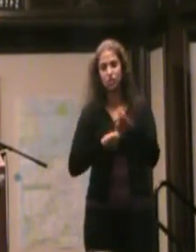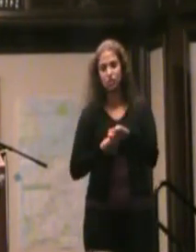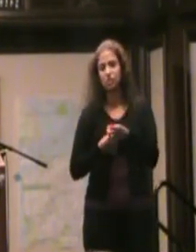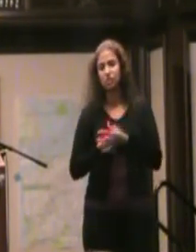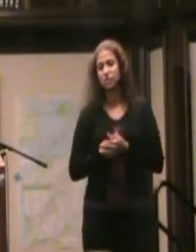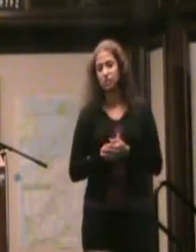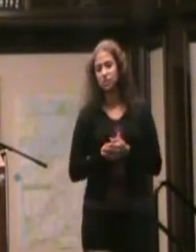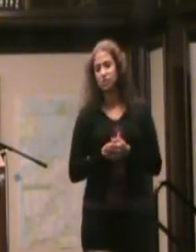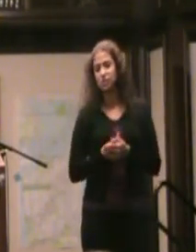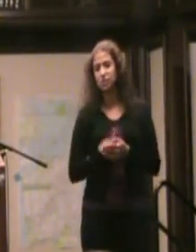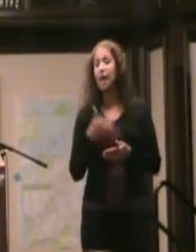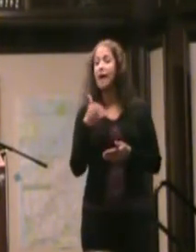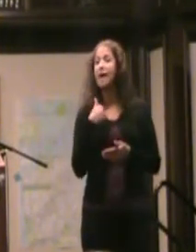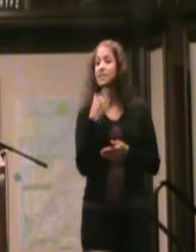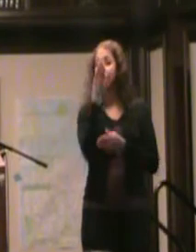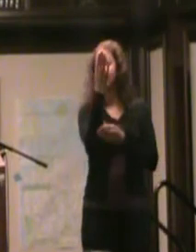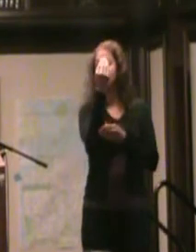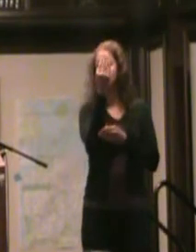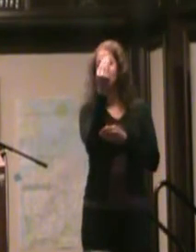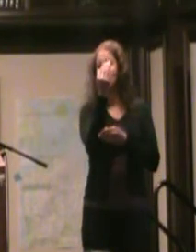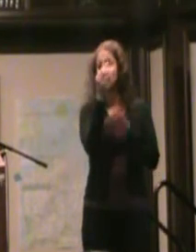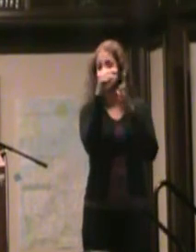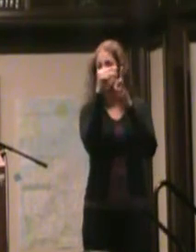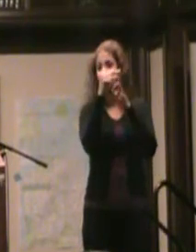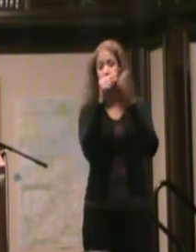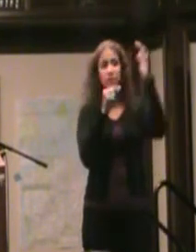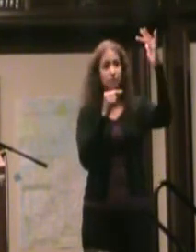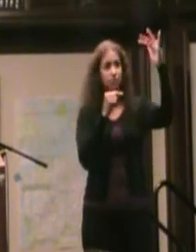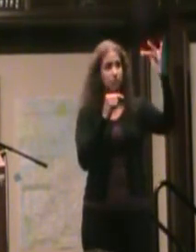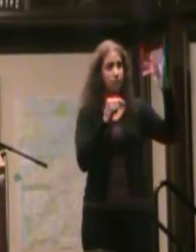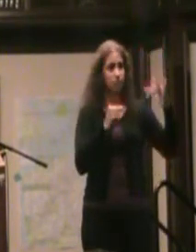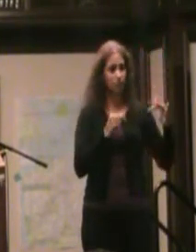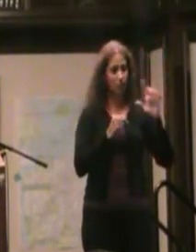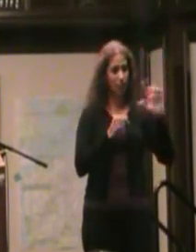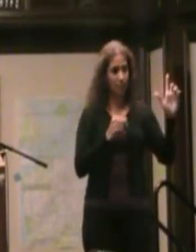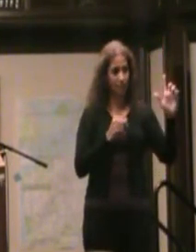It has 14 words on the left.